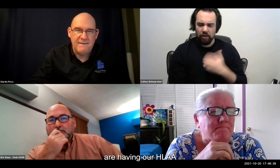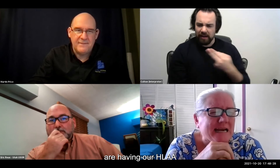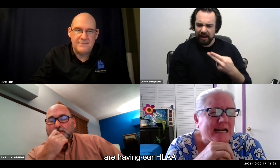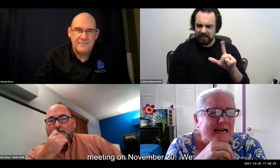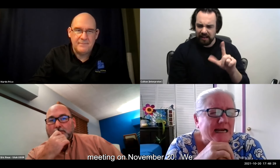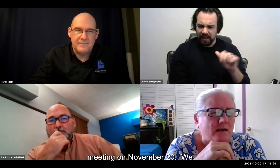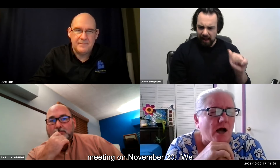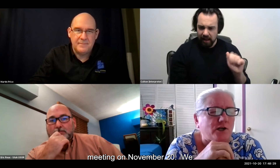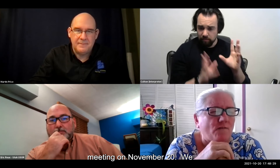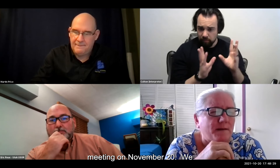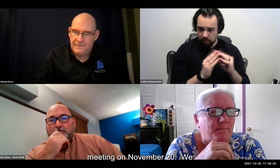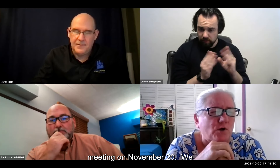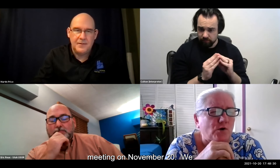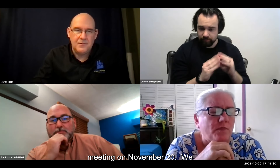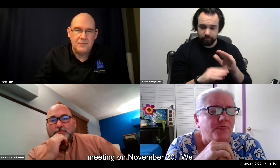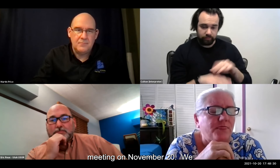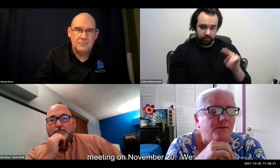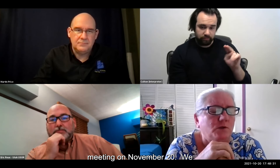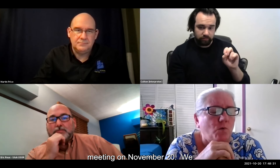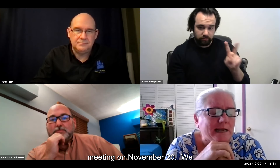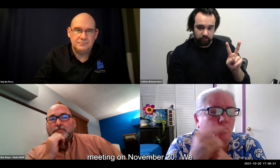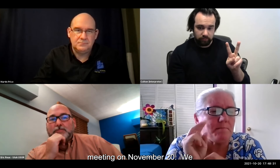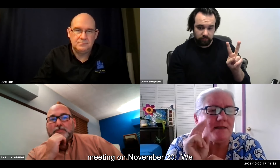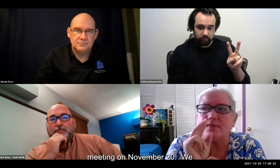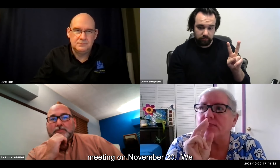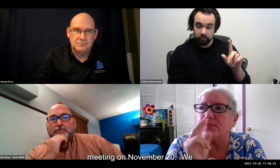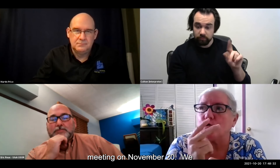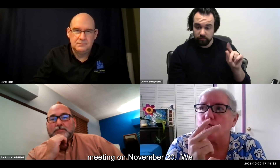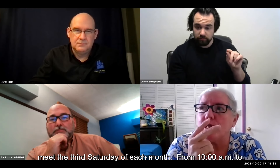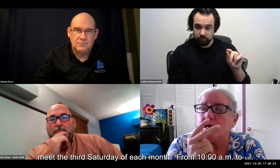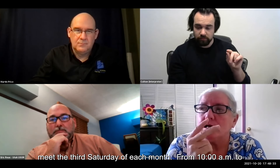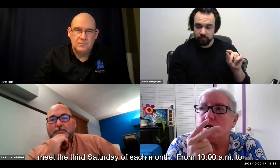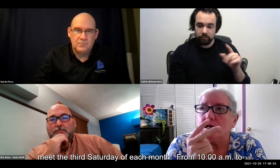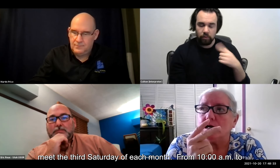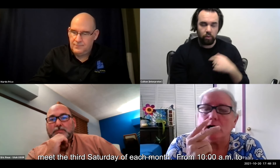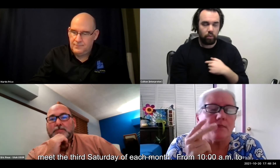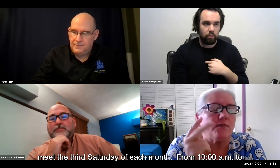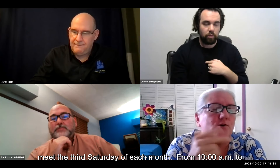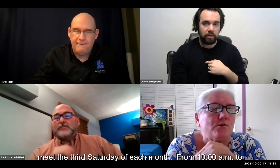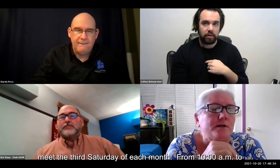HLAA meeting on November 20th. We meet the third